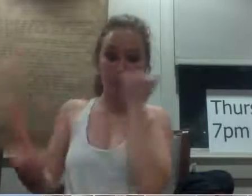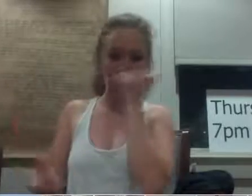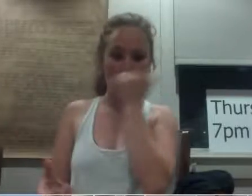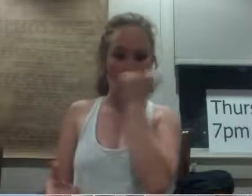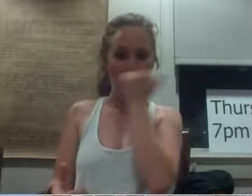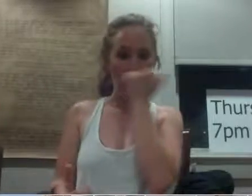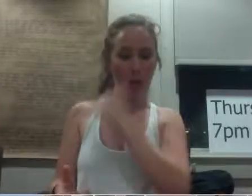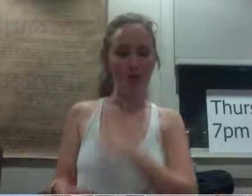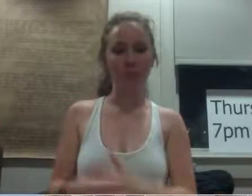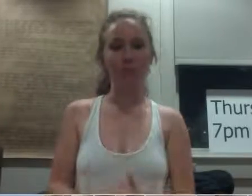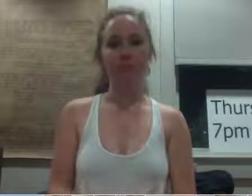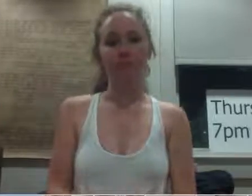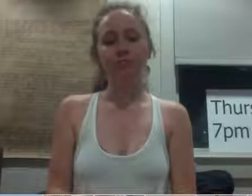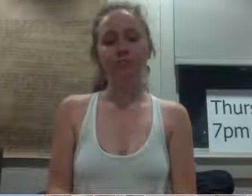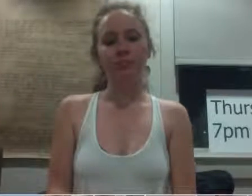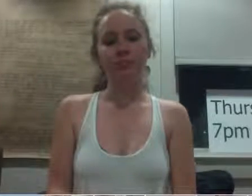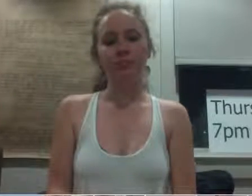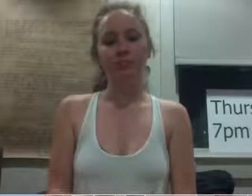will increase.